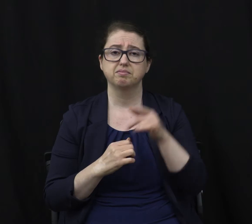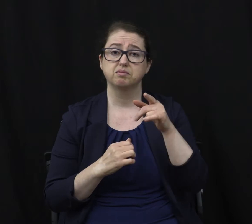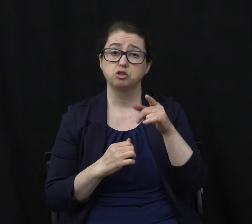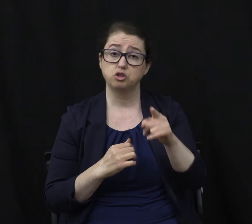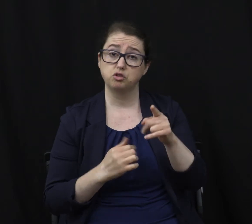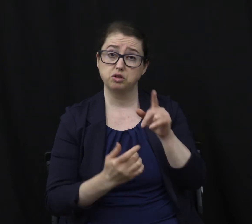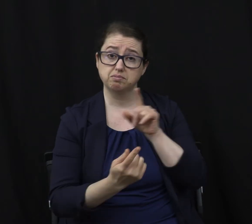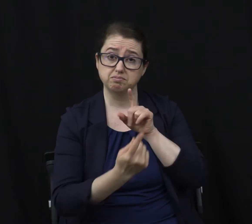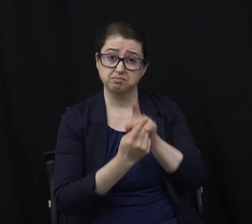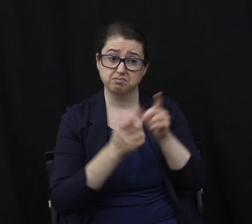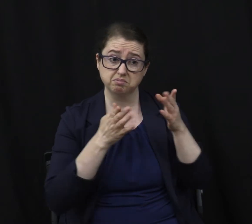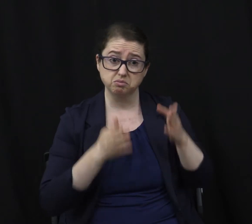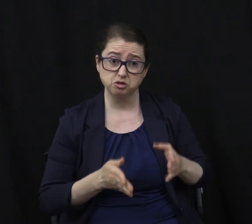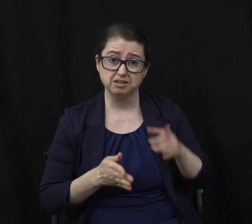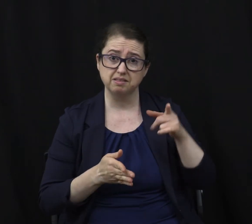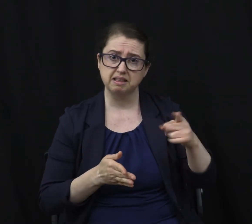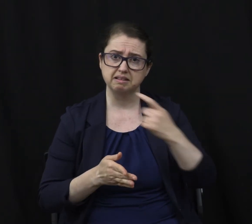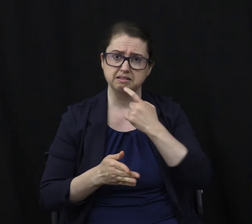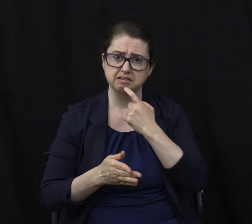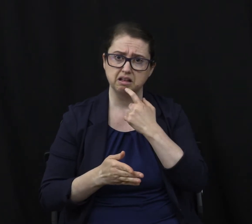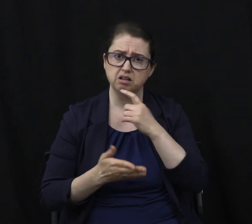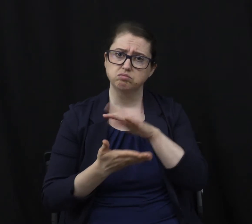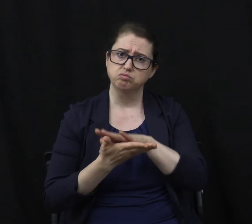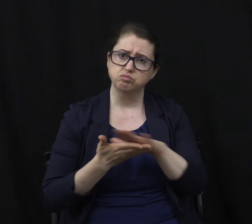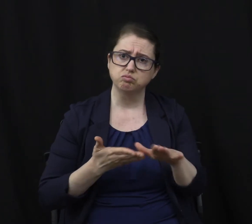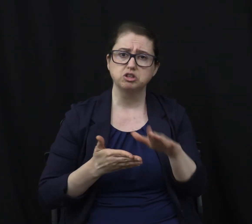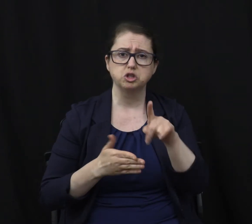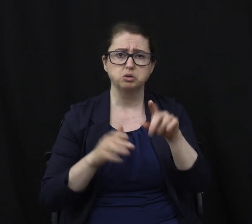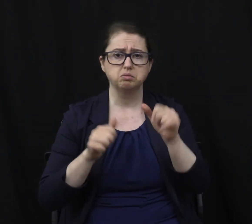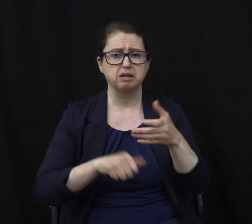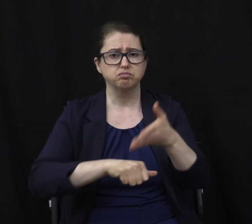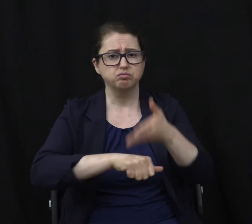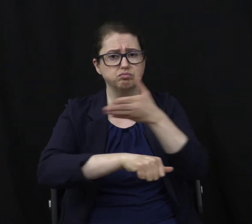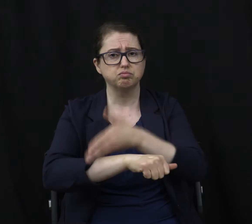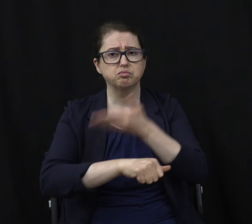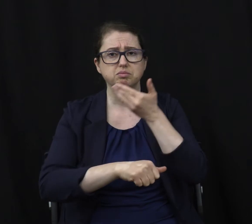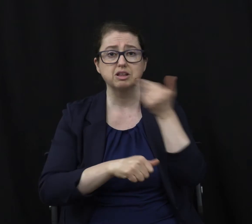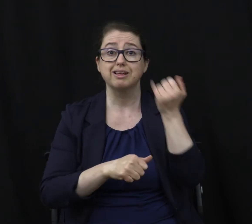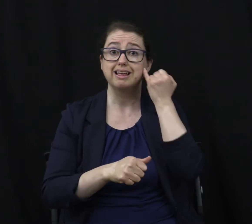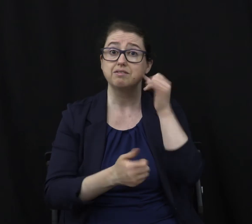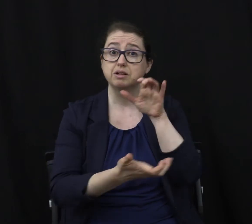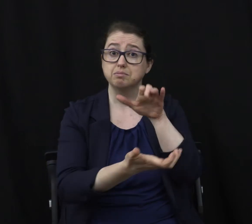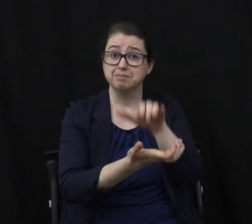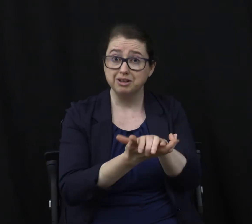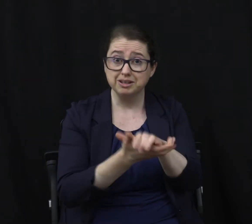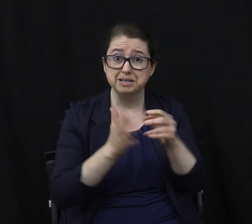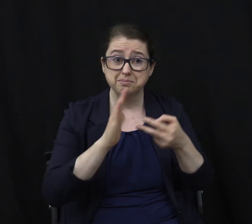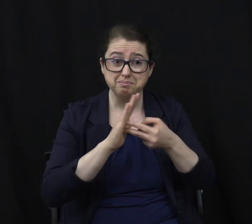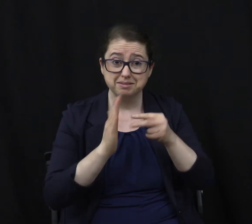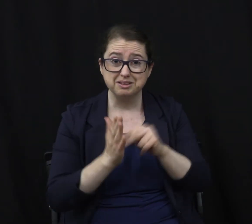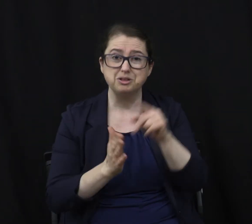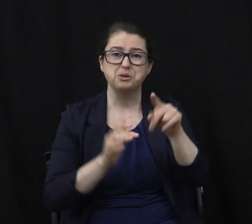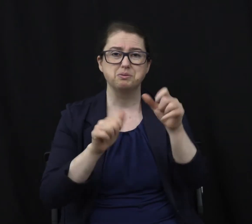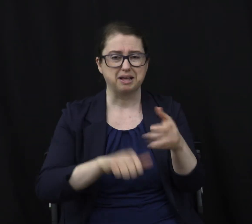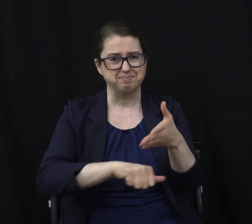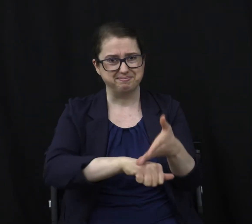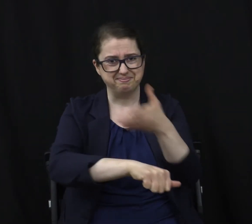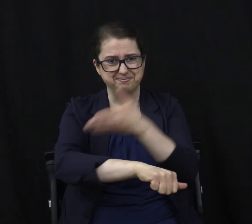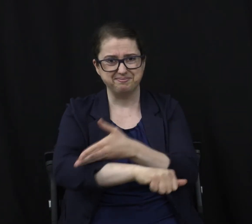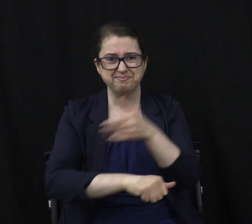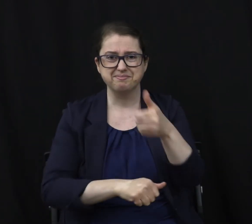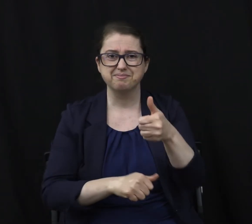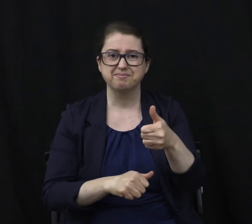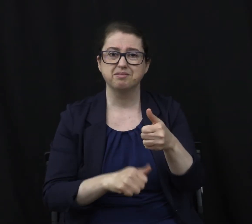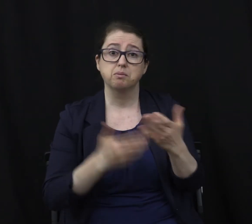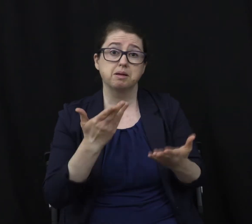I mean, if you're married, you can do better. Not a better spouse, but better in your marriage. If you're a